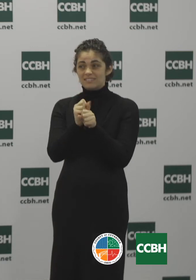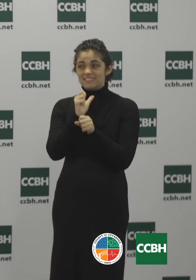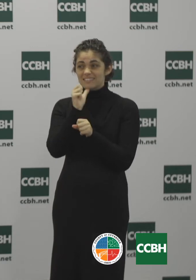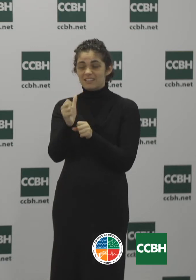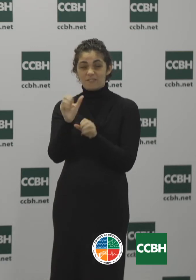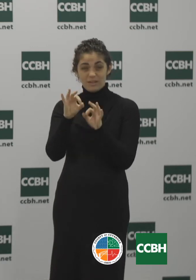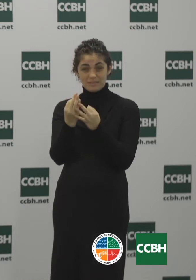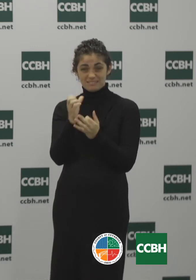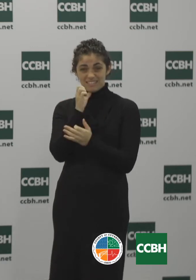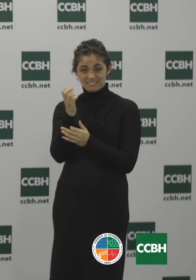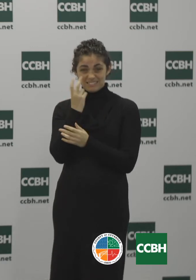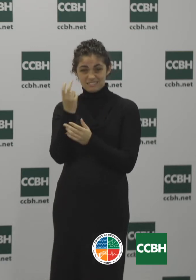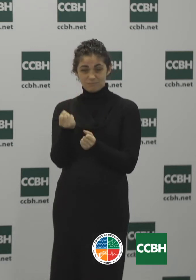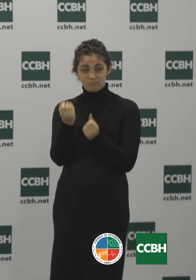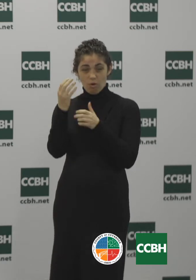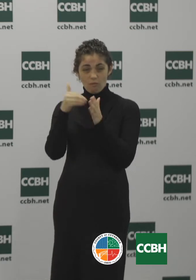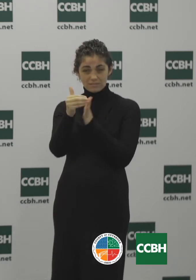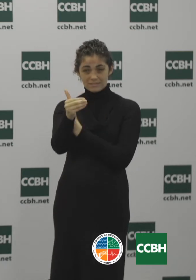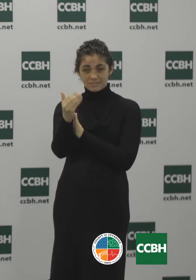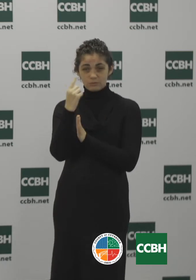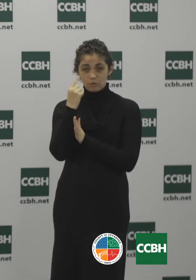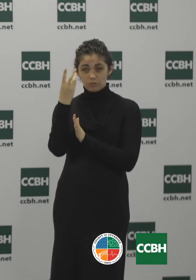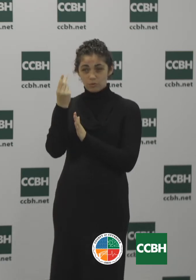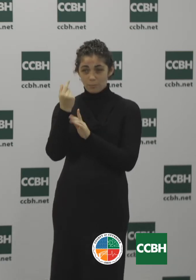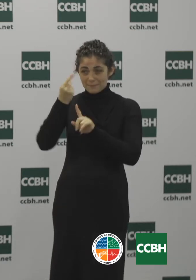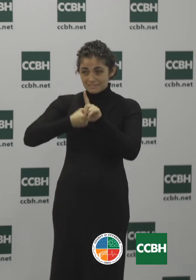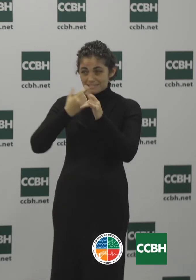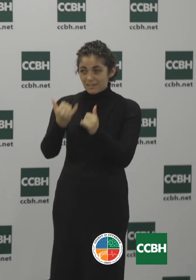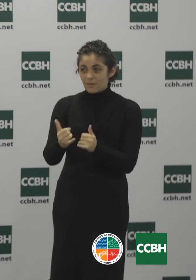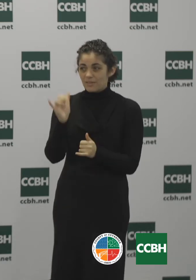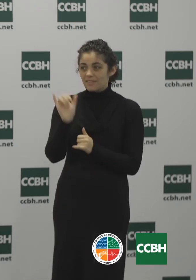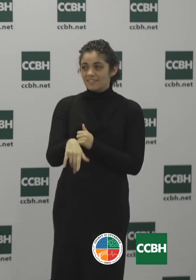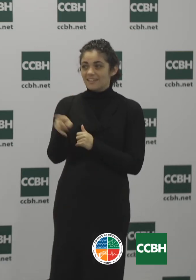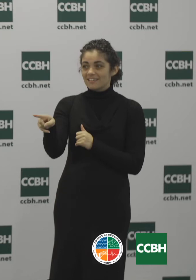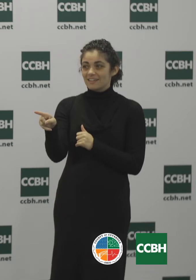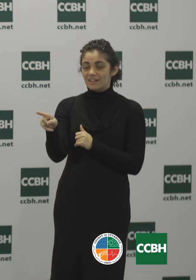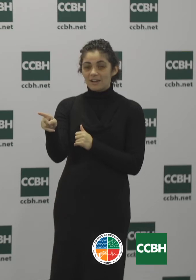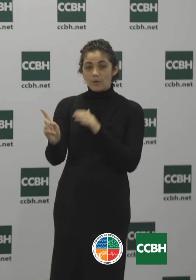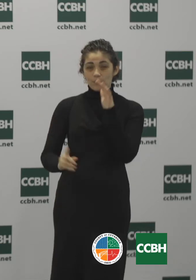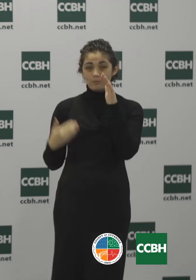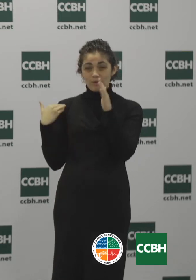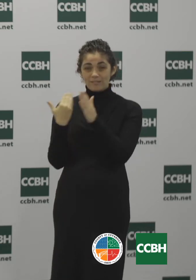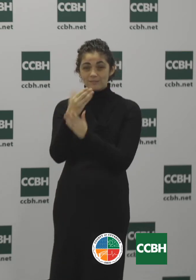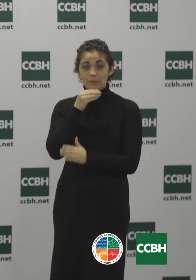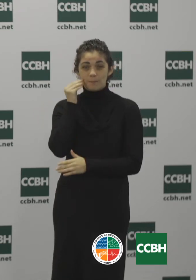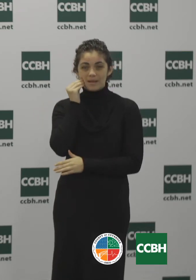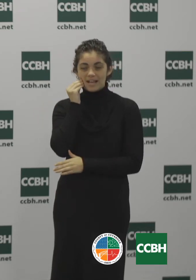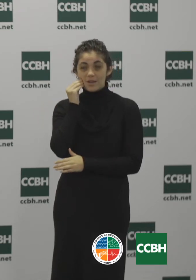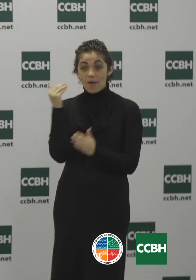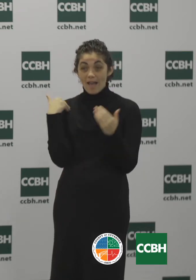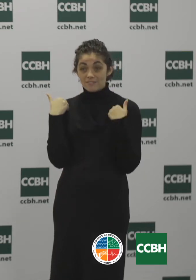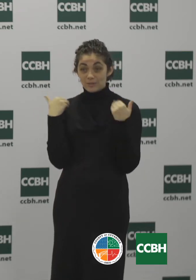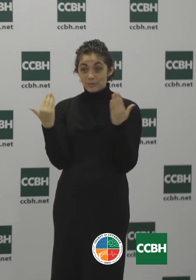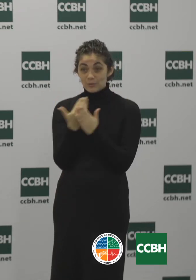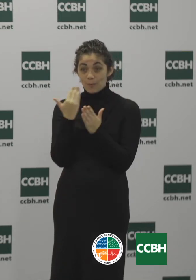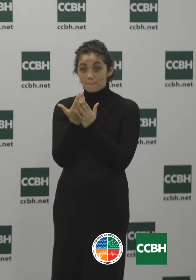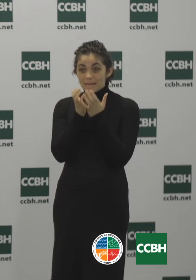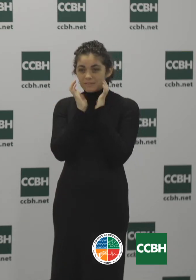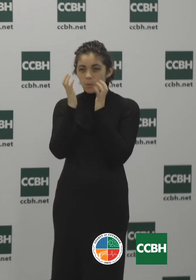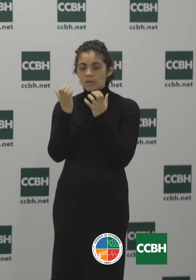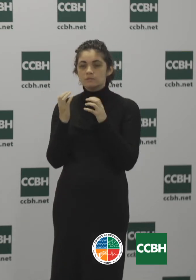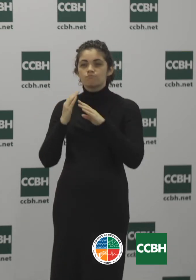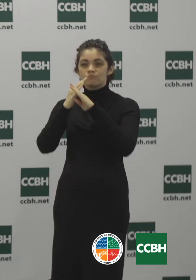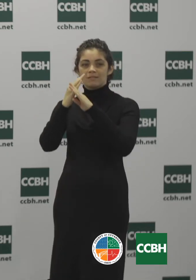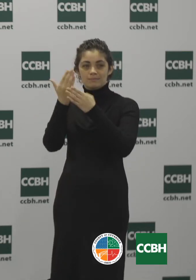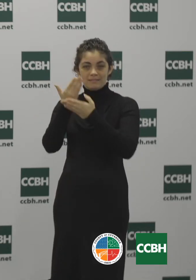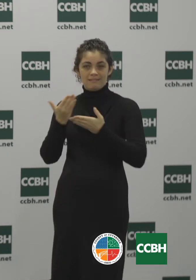of us in the past few months. And I thought that I came home last night and she said, I made you a new mask, wanting to protect